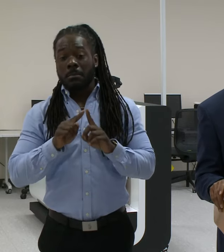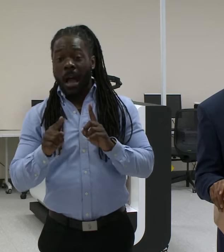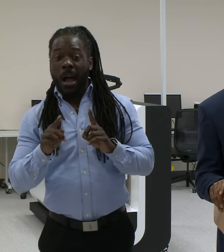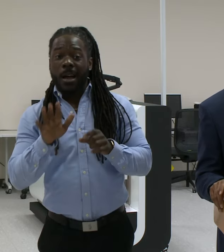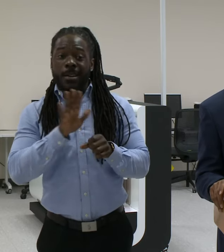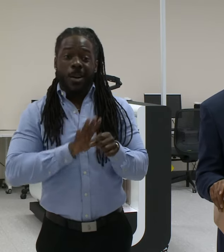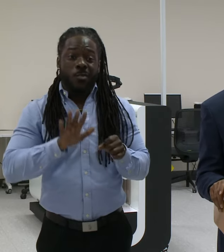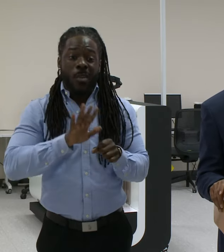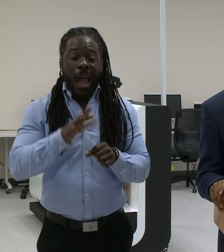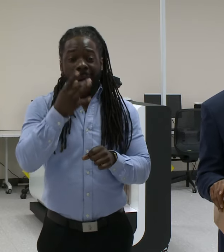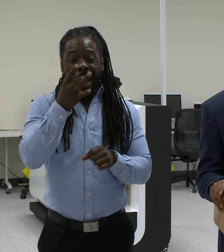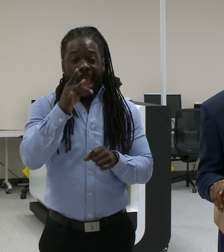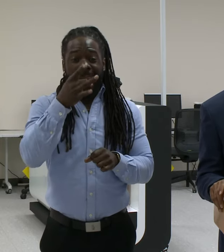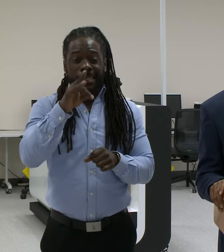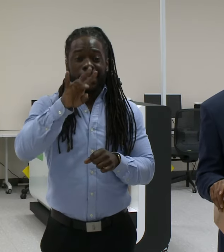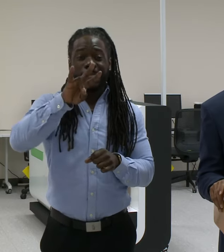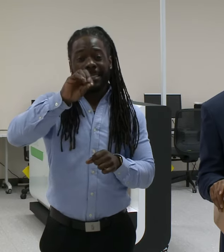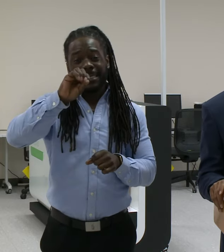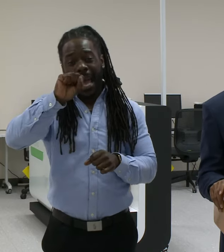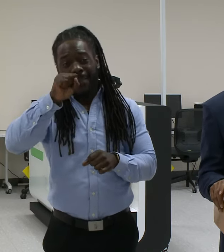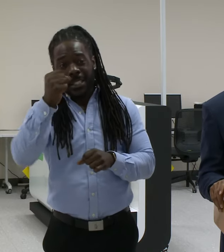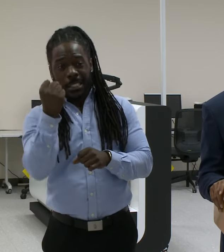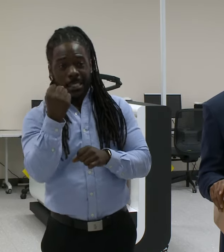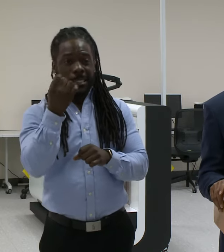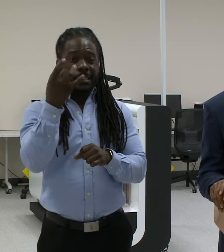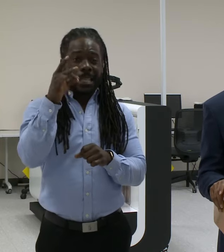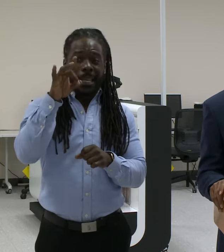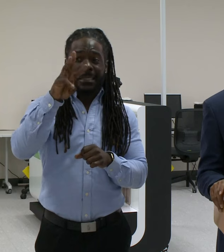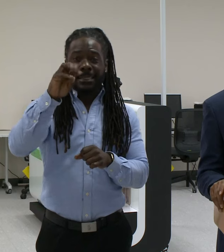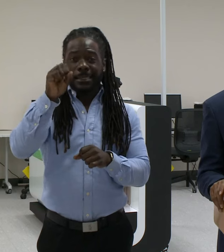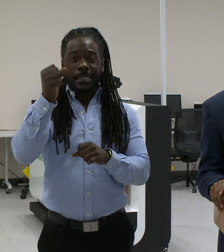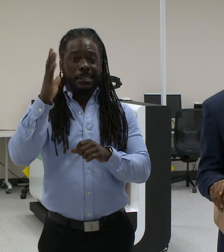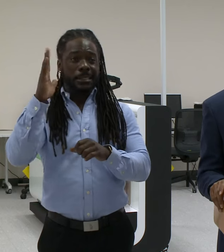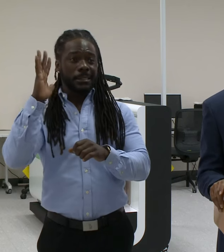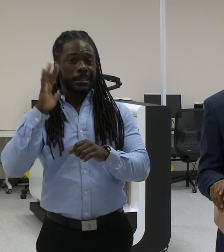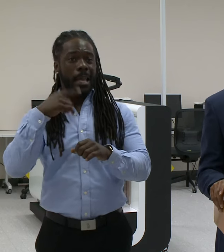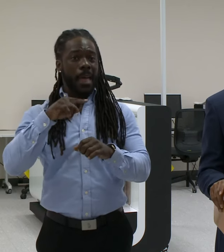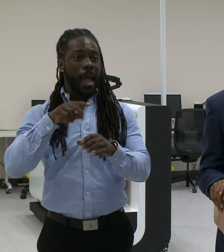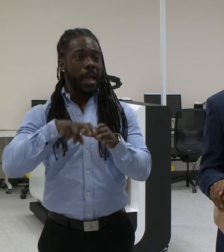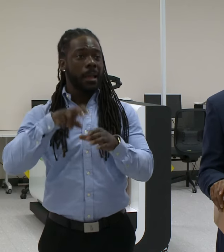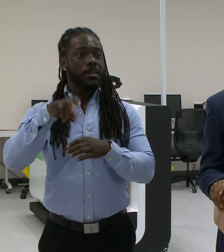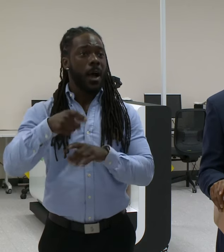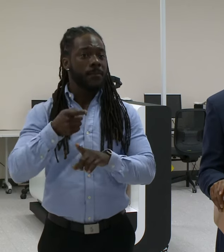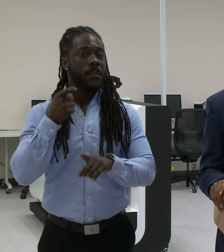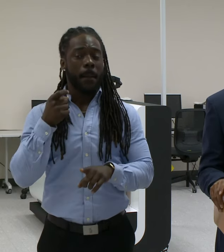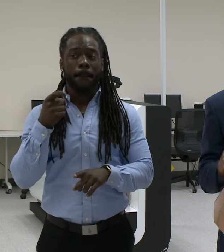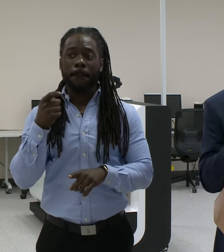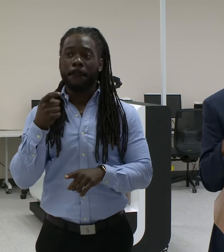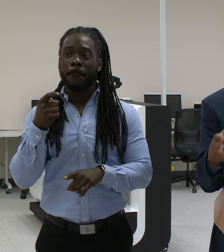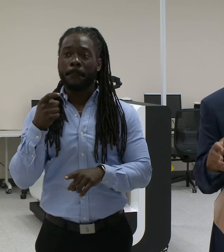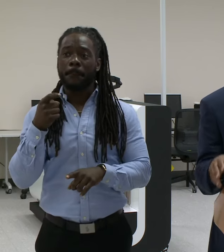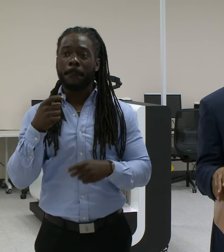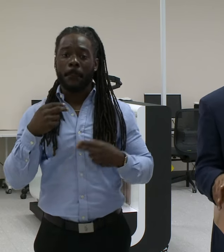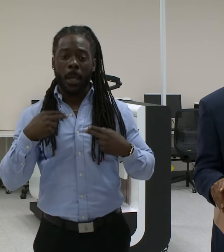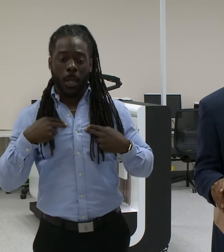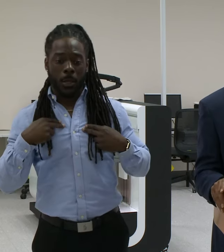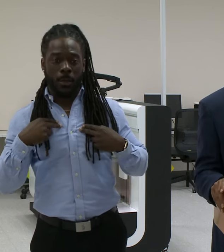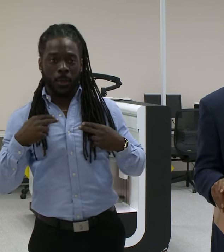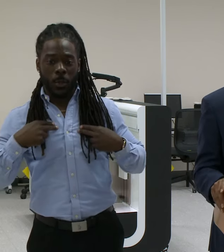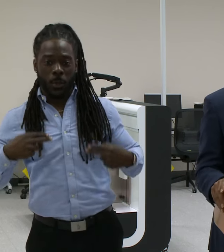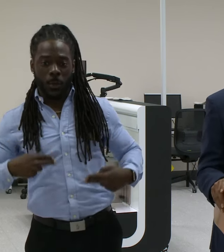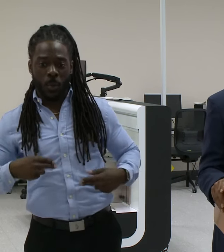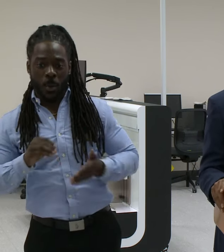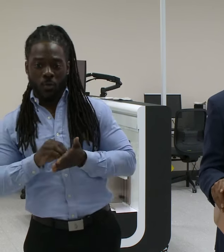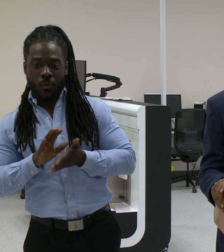around 1870, going to 1860, they made a jump from human records